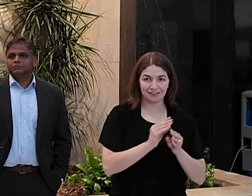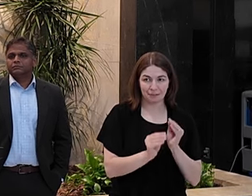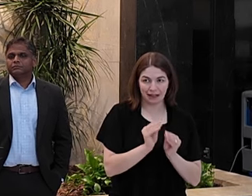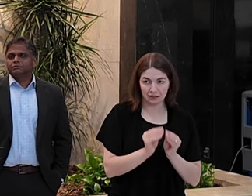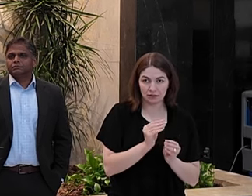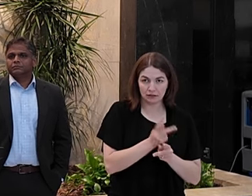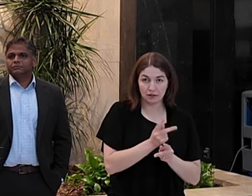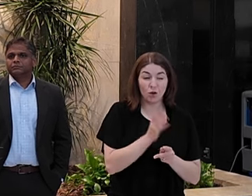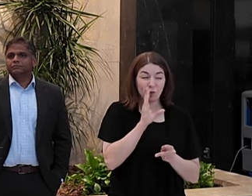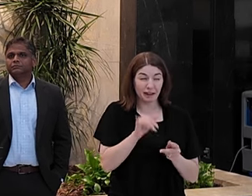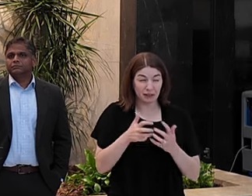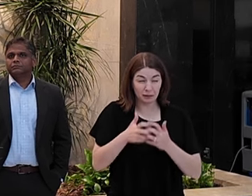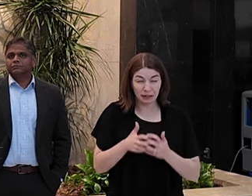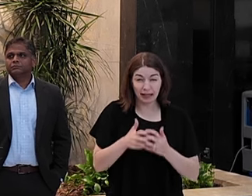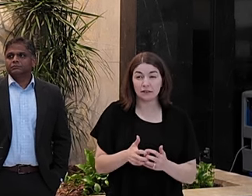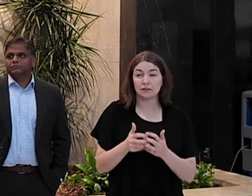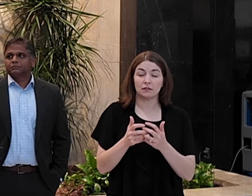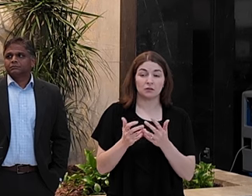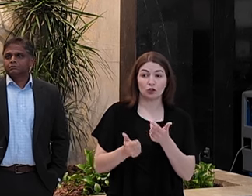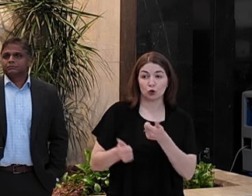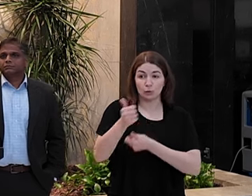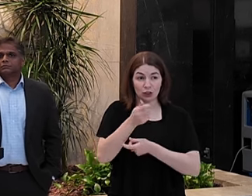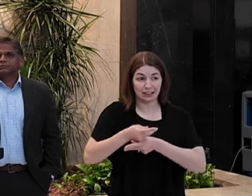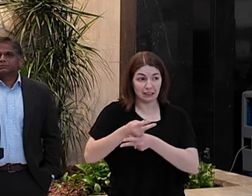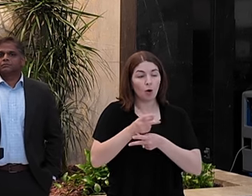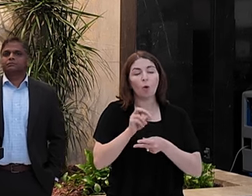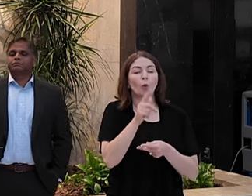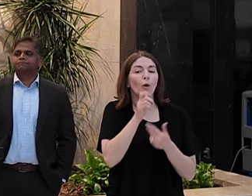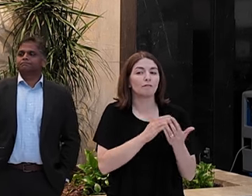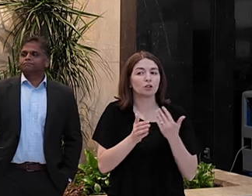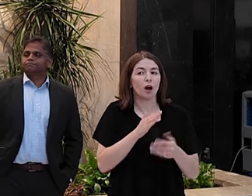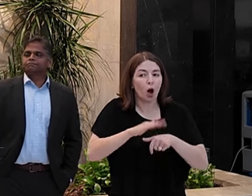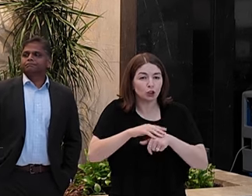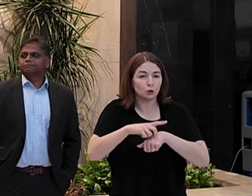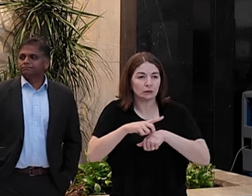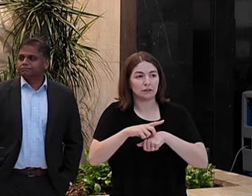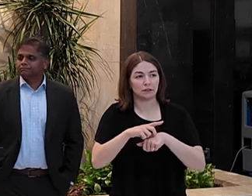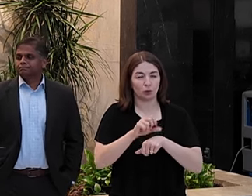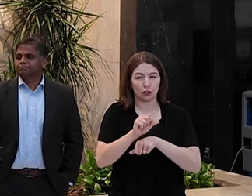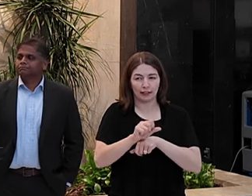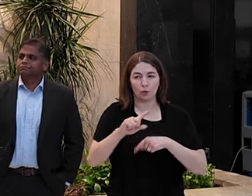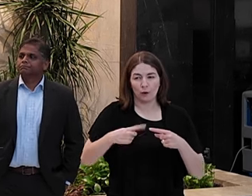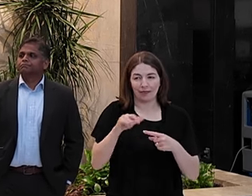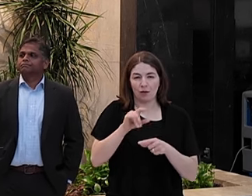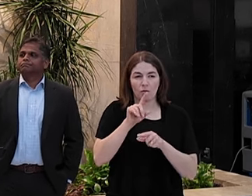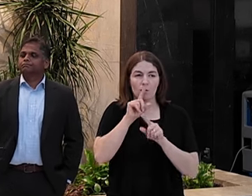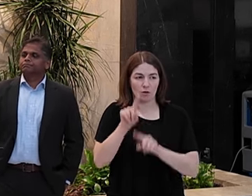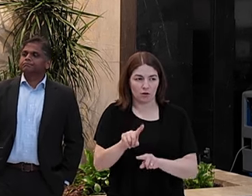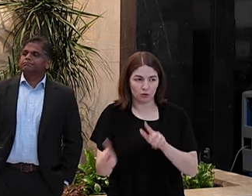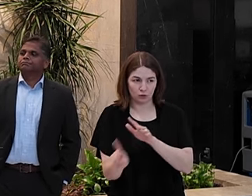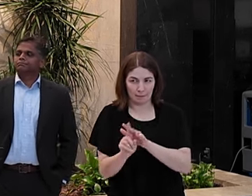plant superintendent, or would that be whoever happens to be on duty when the order comes in? Yeah, the question is who makes the call for when to do